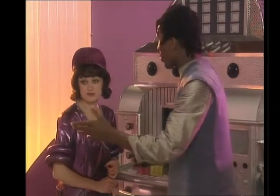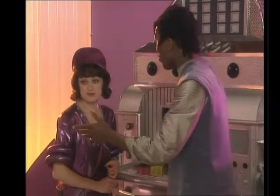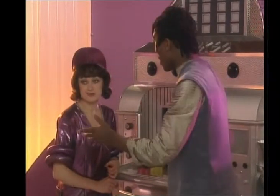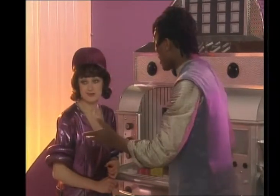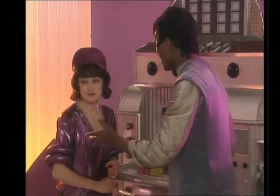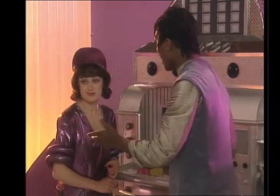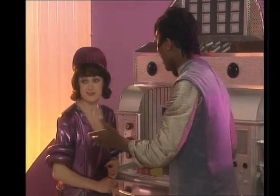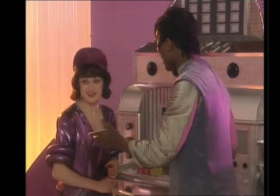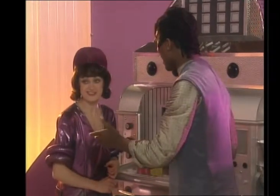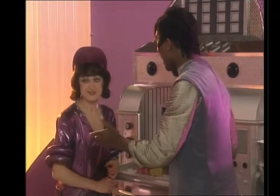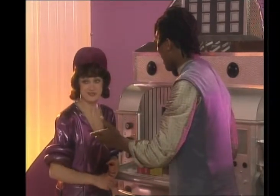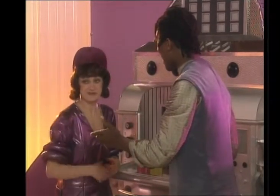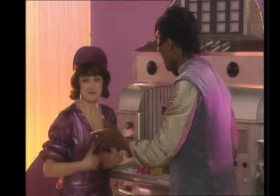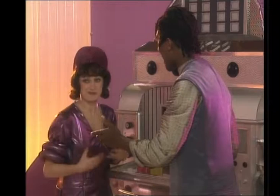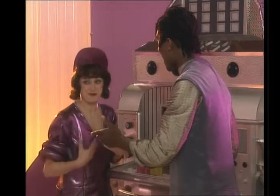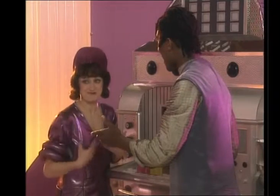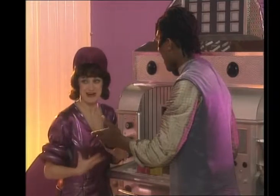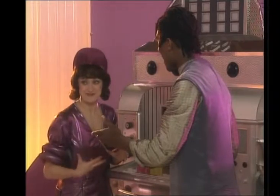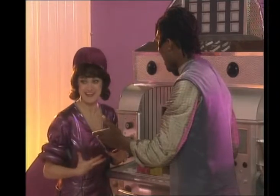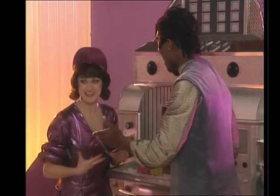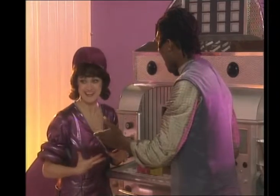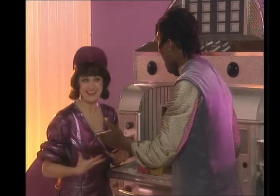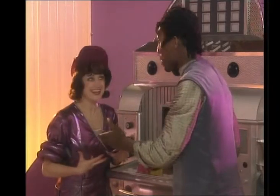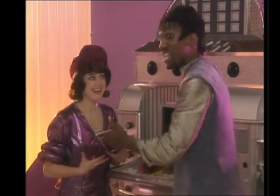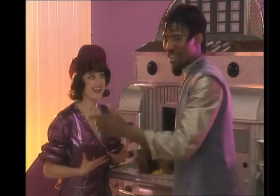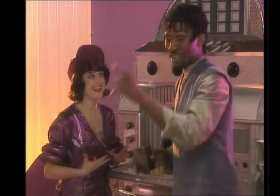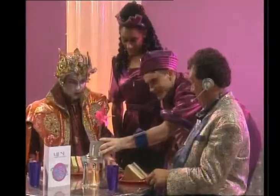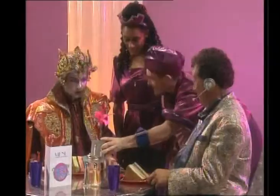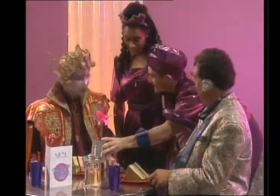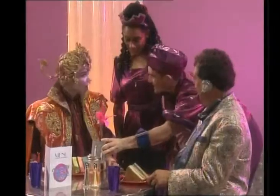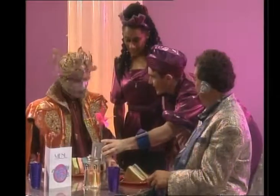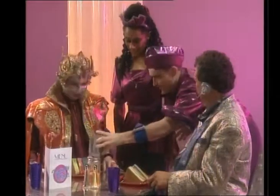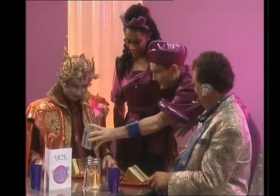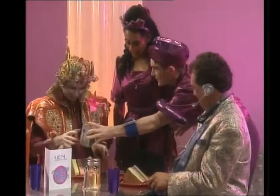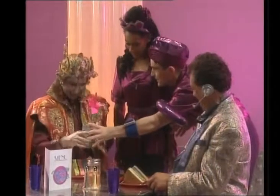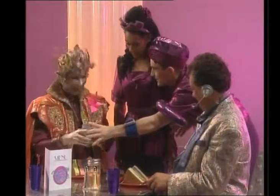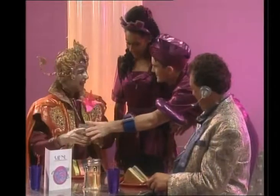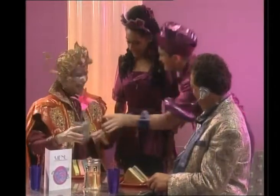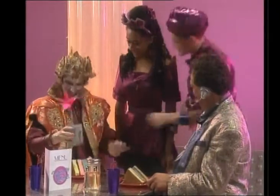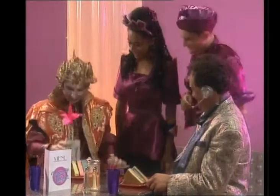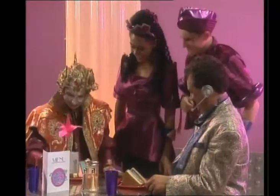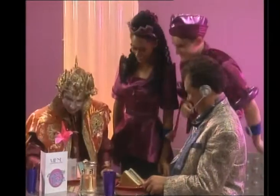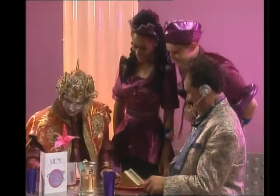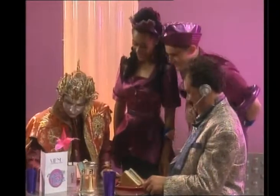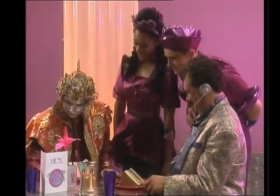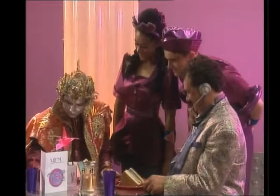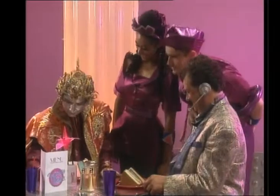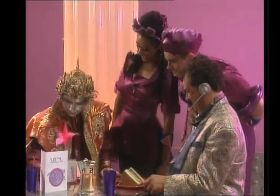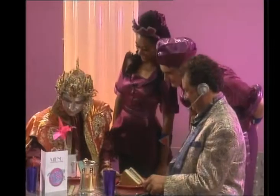over Until someone bought them up. and made Lumi flowers. Made from all recycled